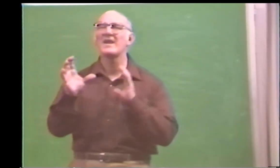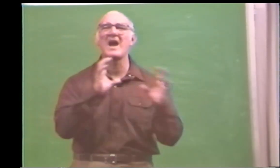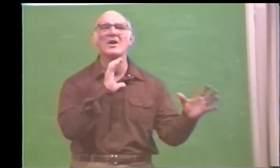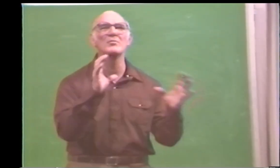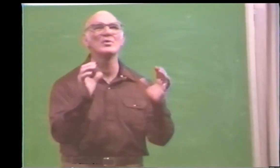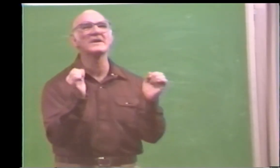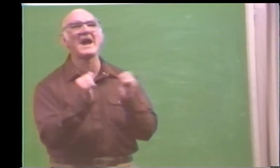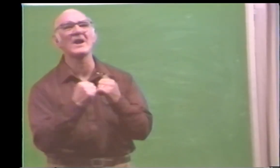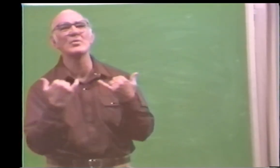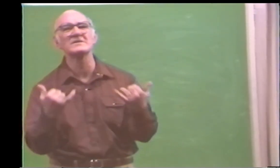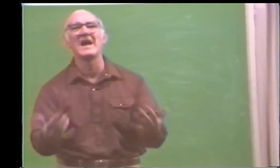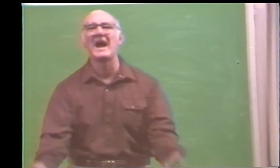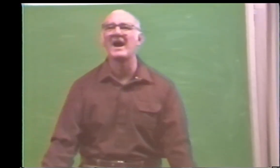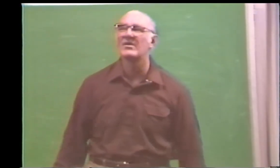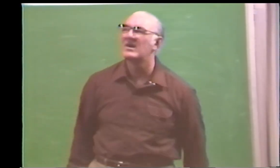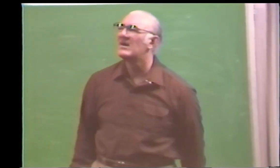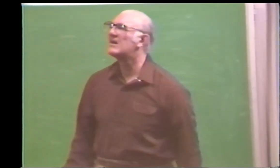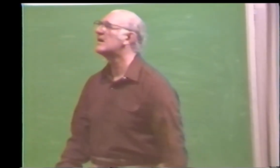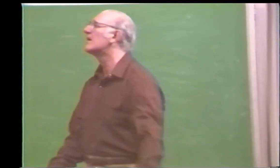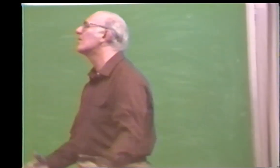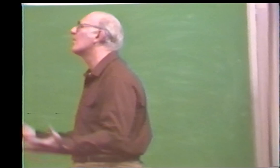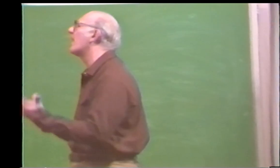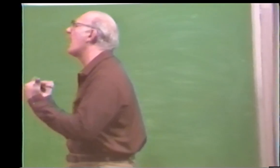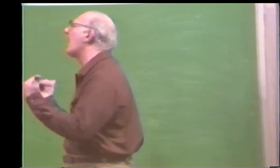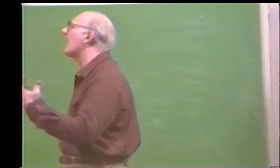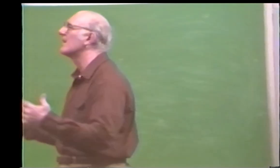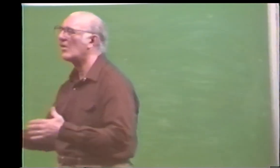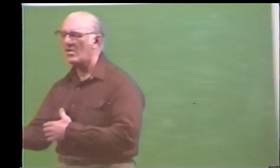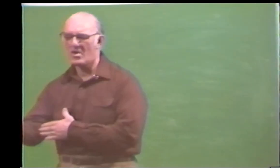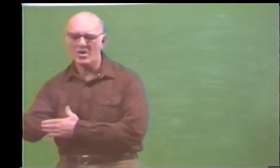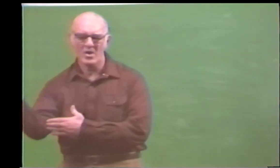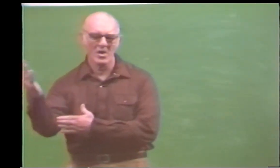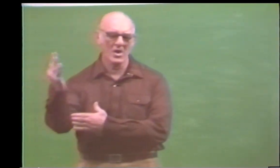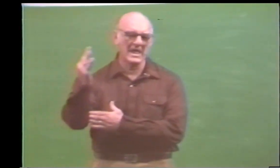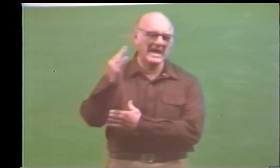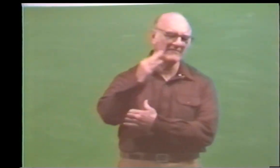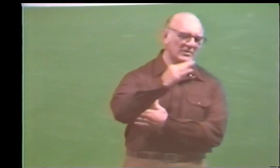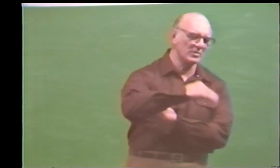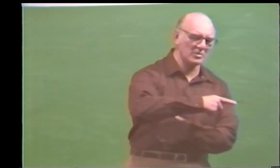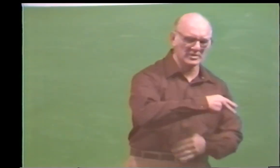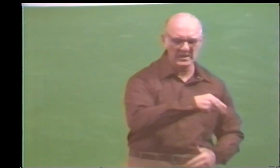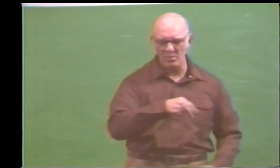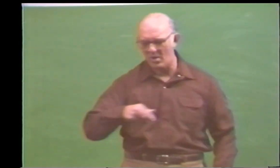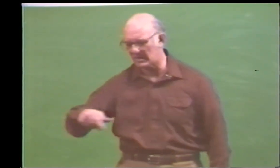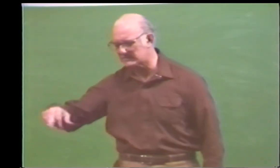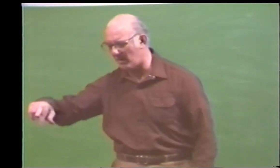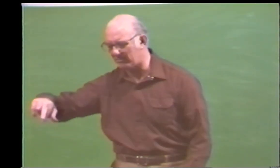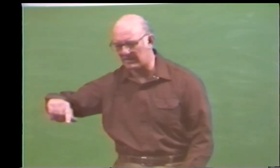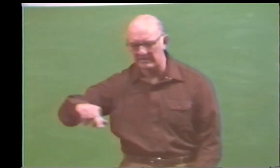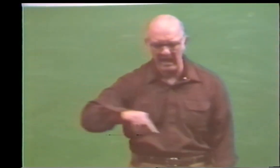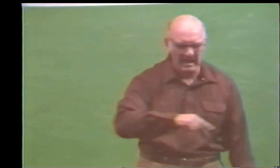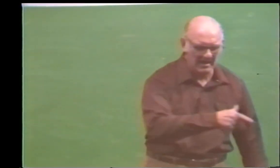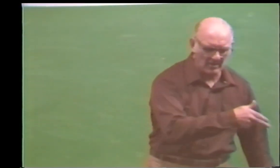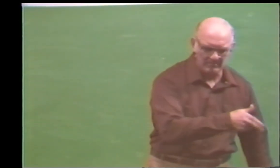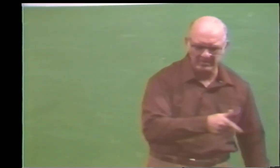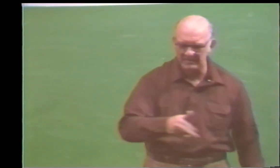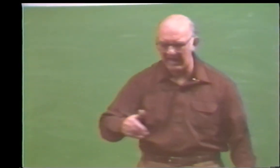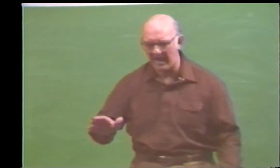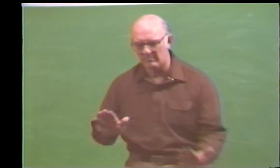I communicate with now? Why? All afternoon he works up and down